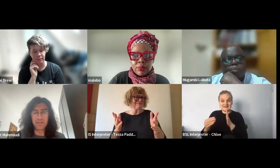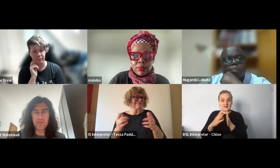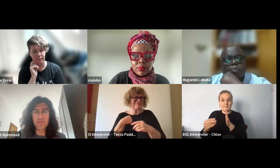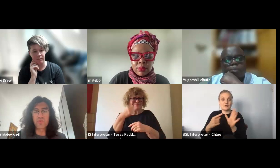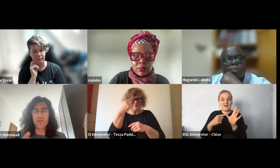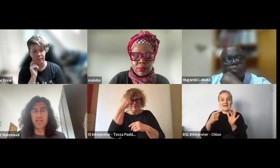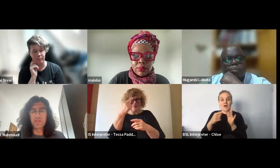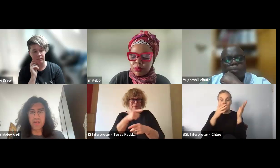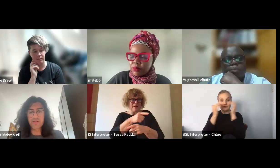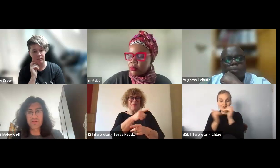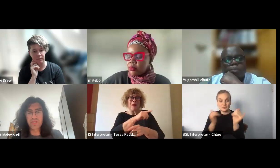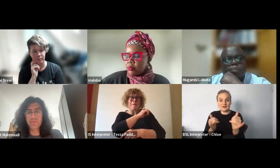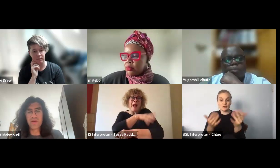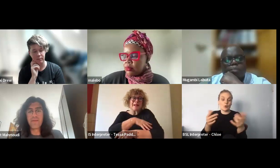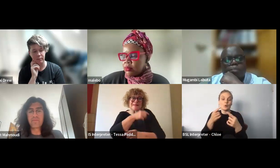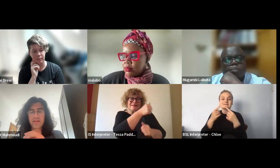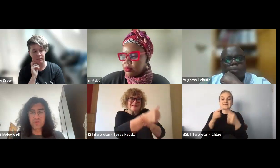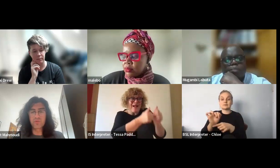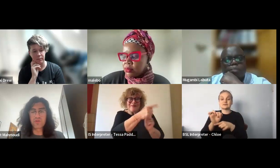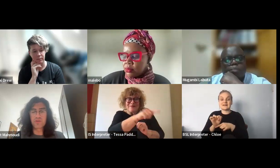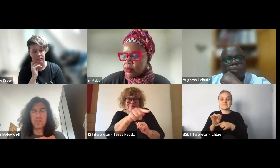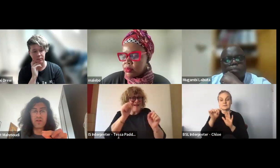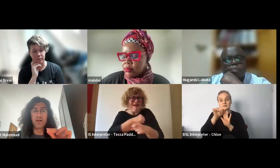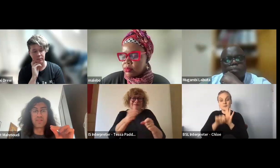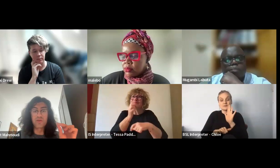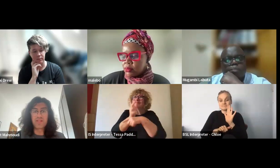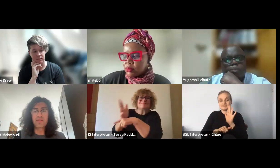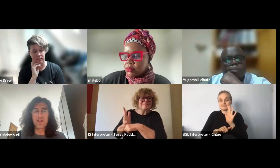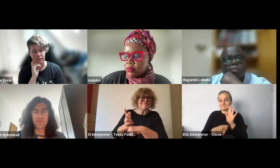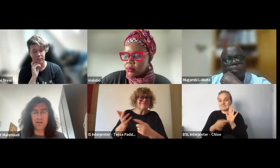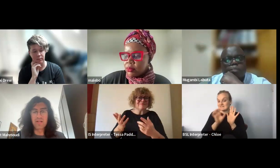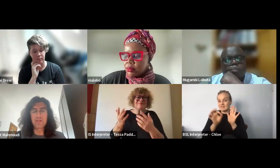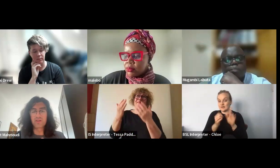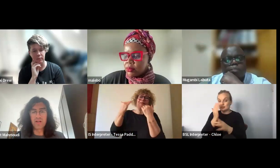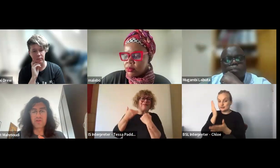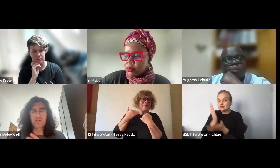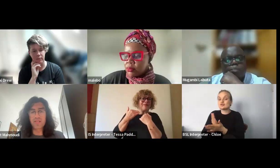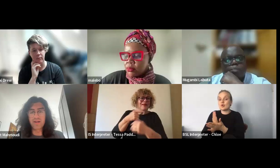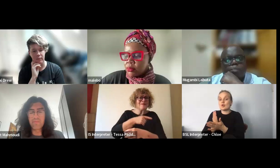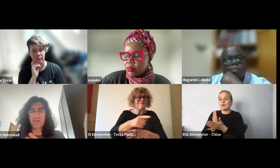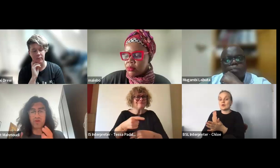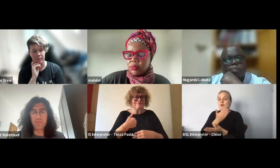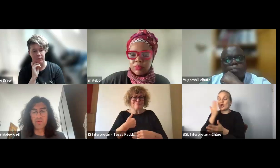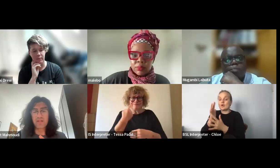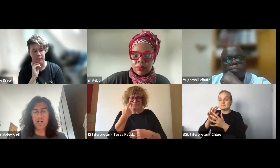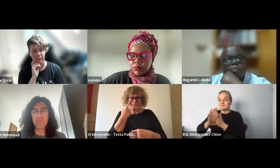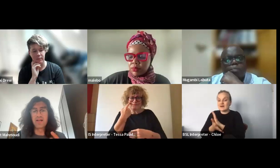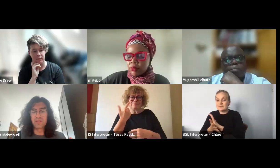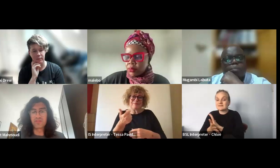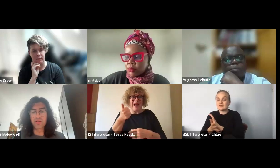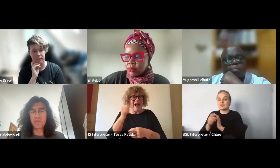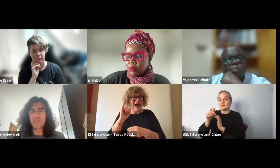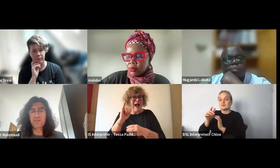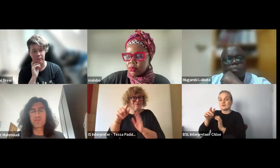AI regulations or data protection regimes that ensures that there isn't a fragmented or fractured setup for people that